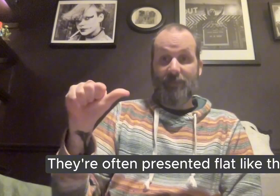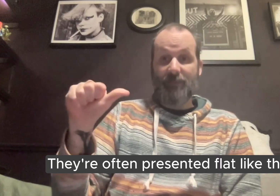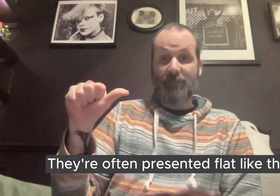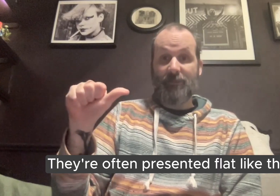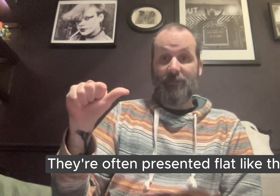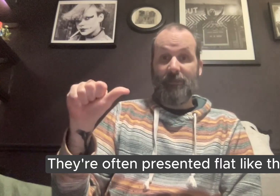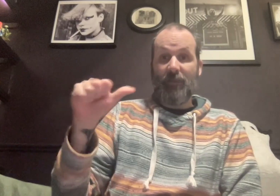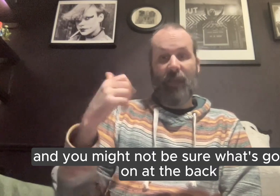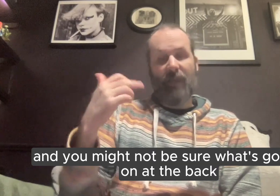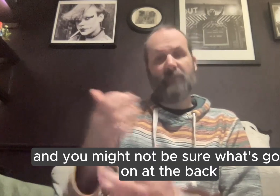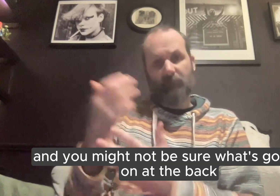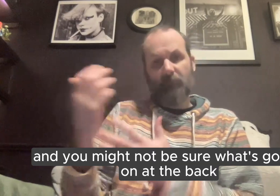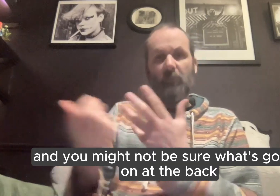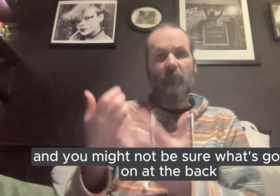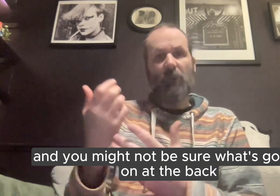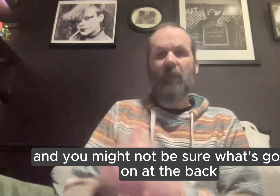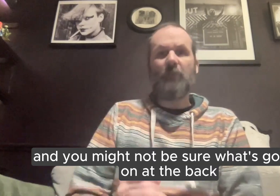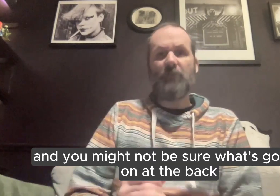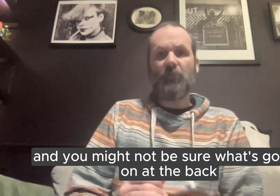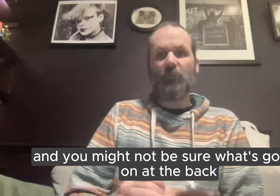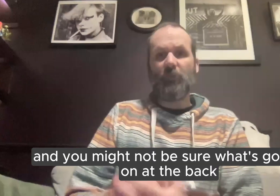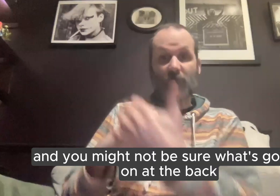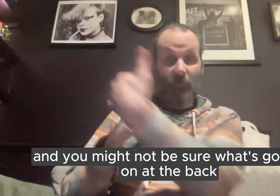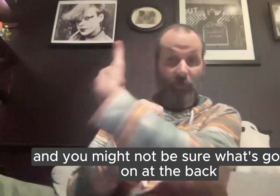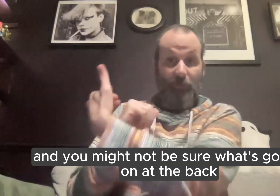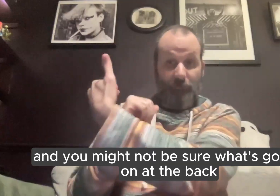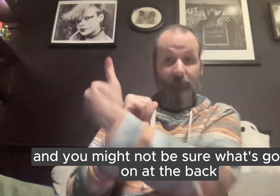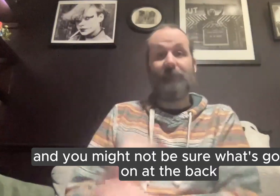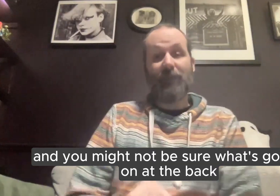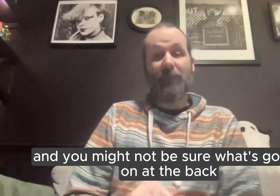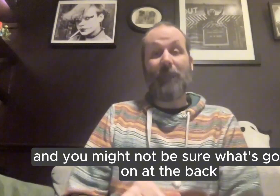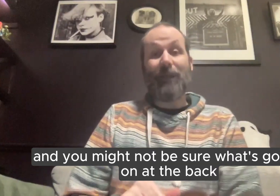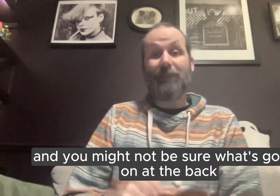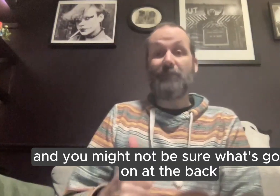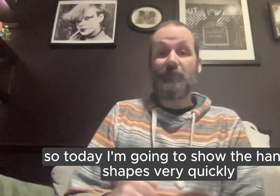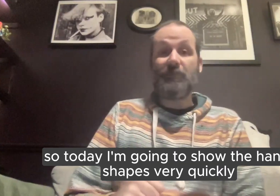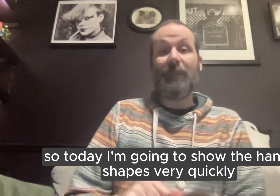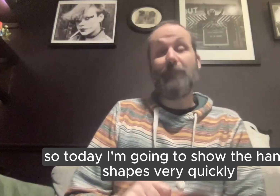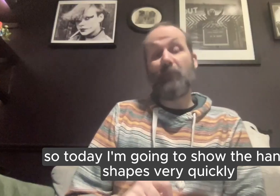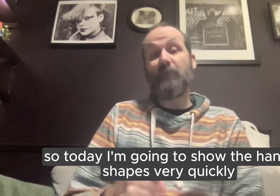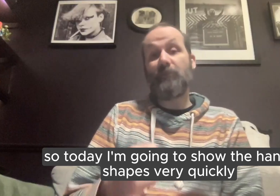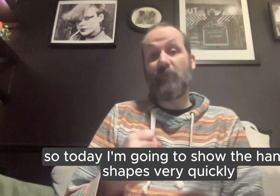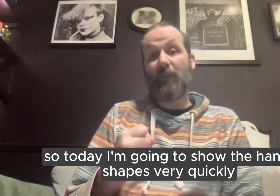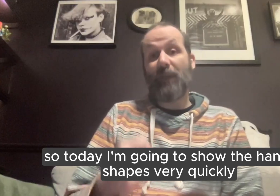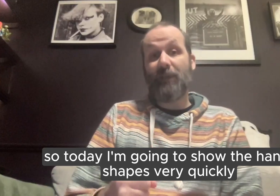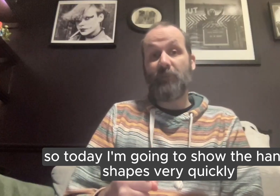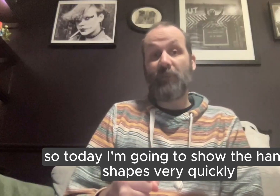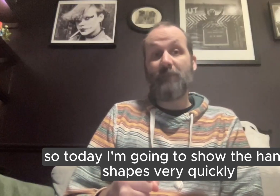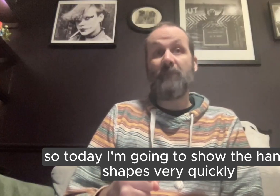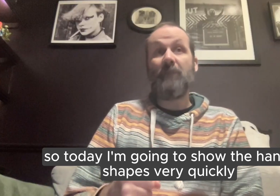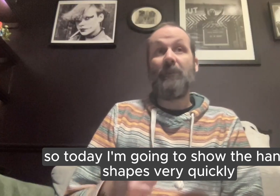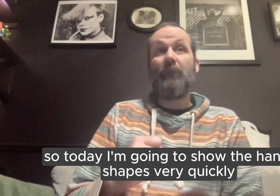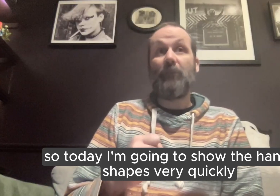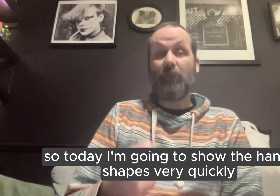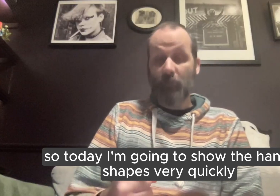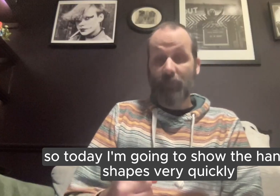this, and you might not be sure what's going on at the back. So today I'm going to show the hand shapes very